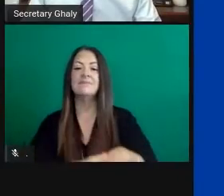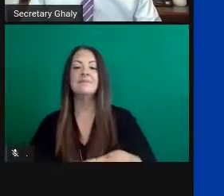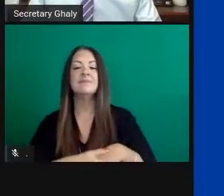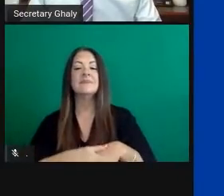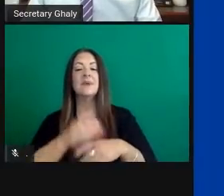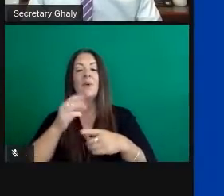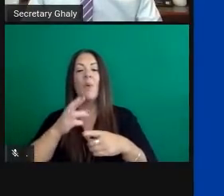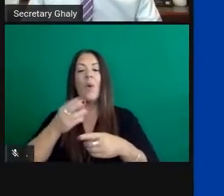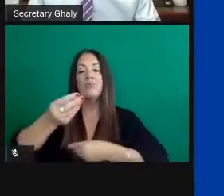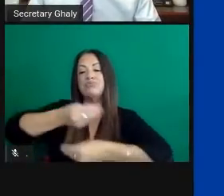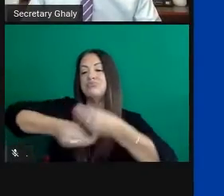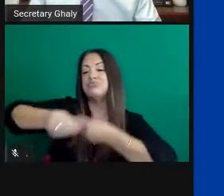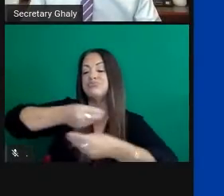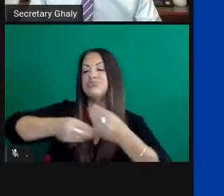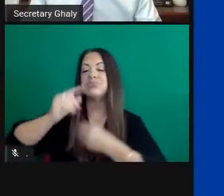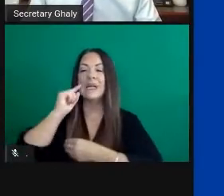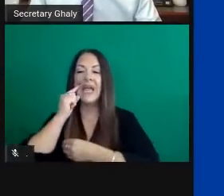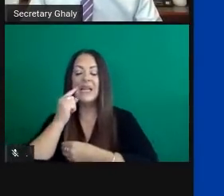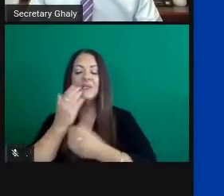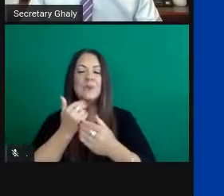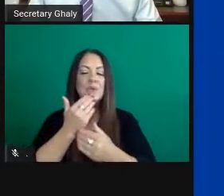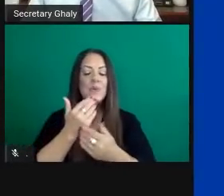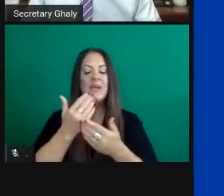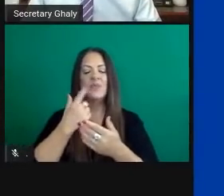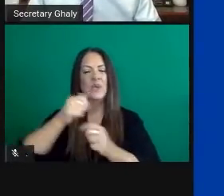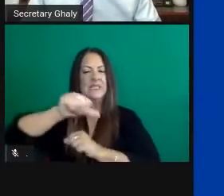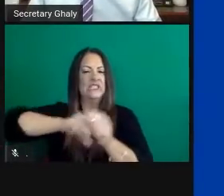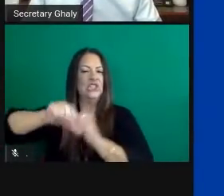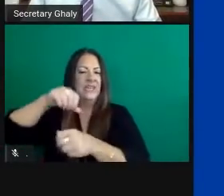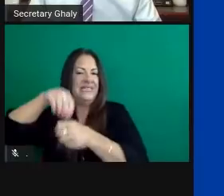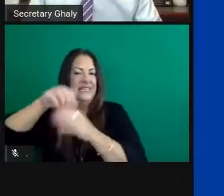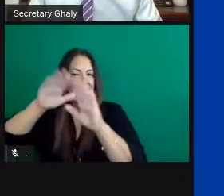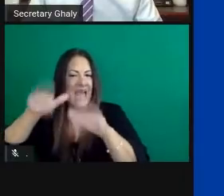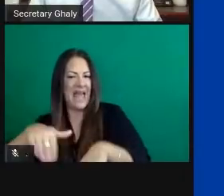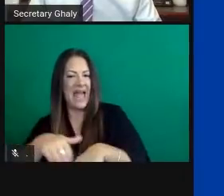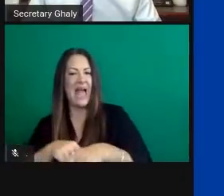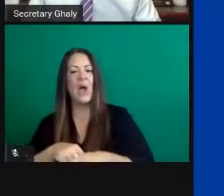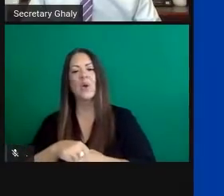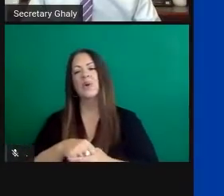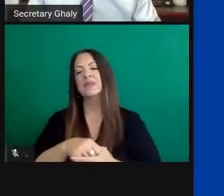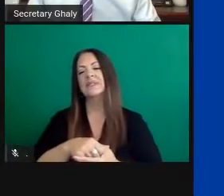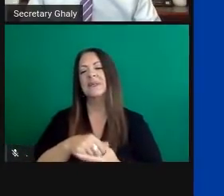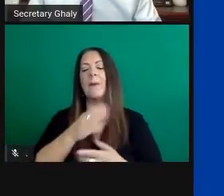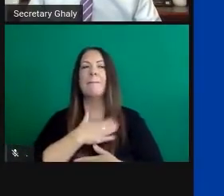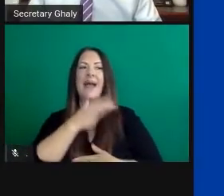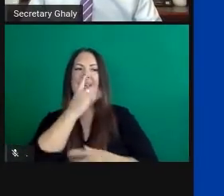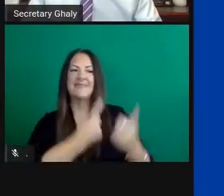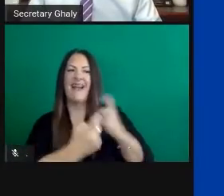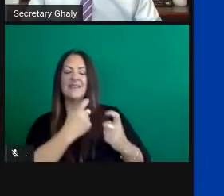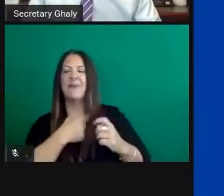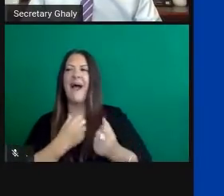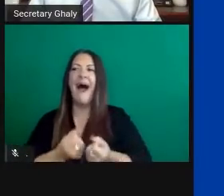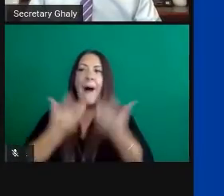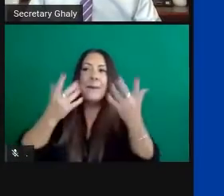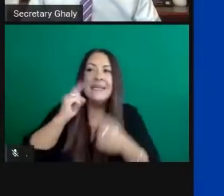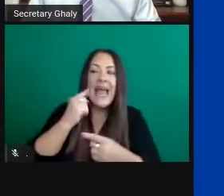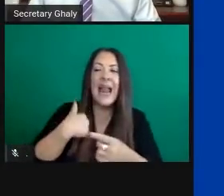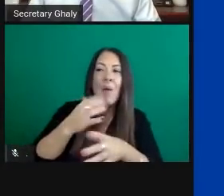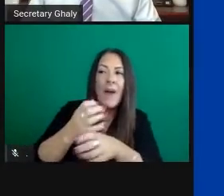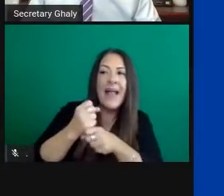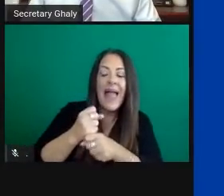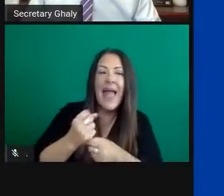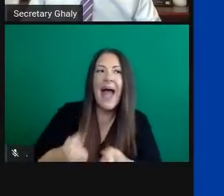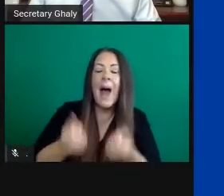your households. My kids are certainly asking how much candy, how they'll get their candy this year, and their mom and I